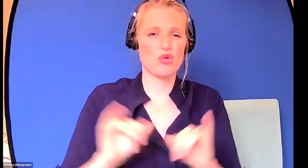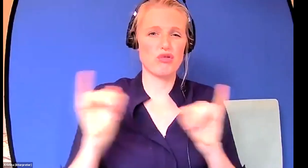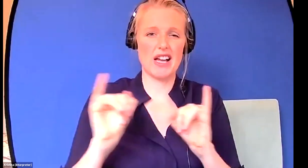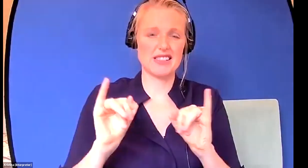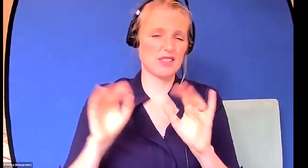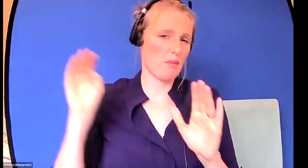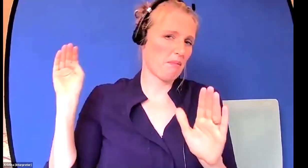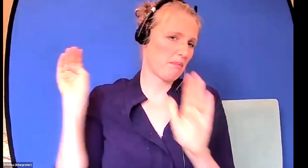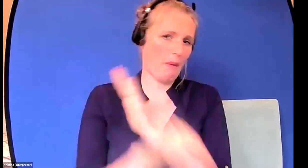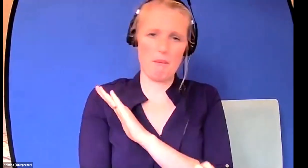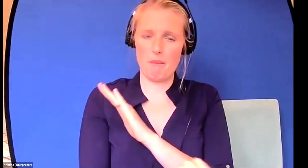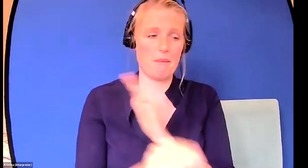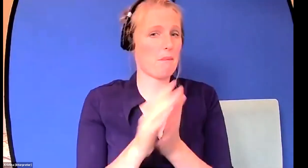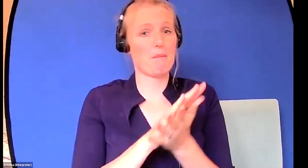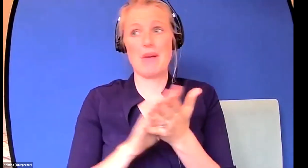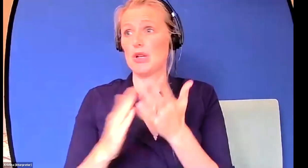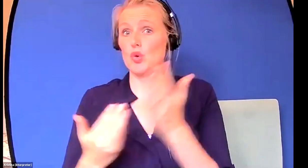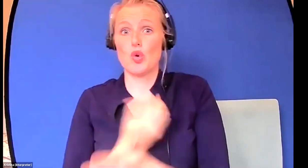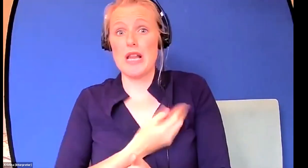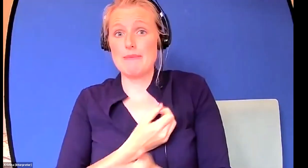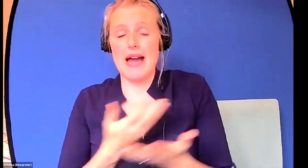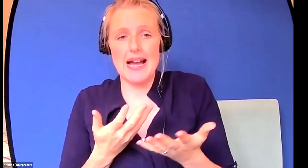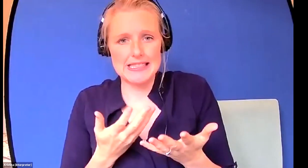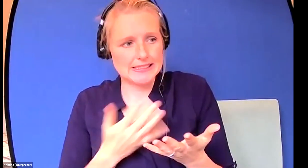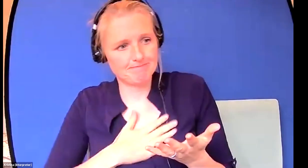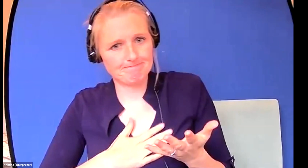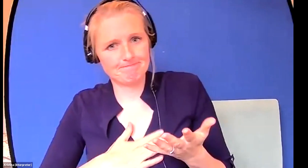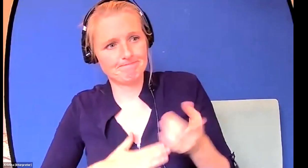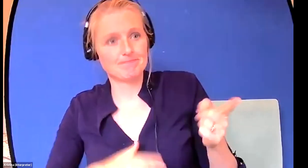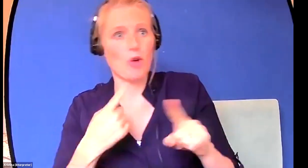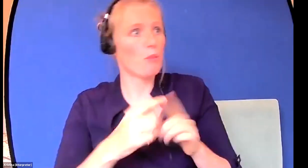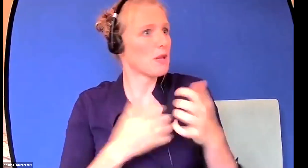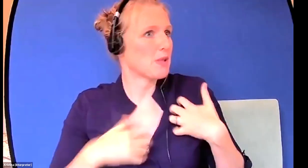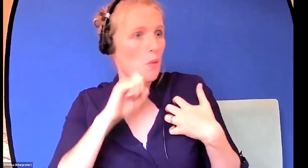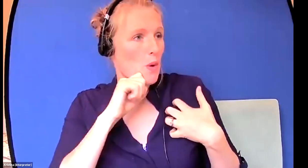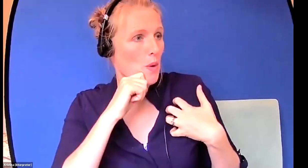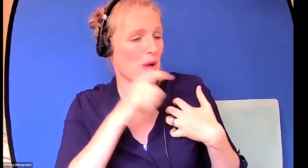death knell for New Labour and its unvarnished optimism in this area.